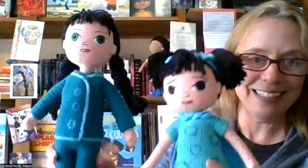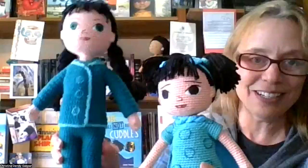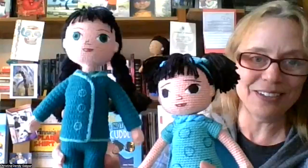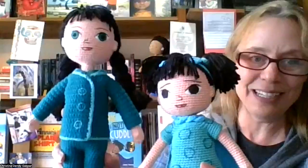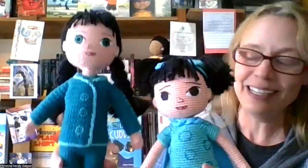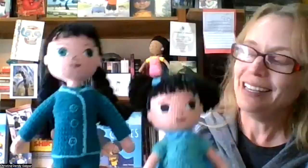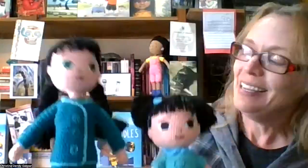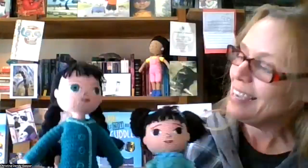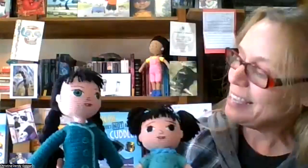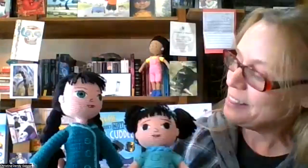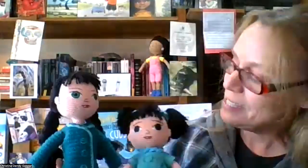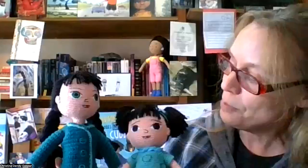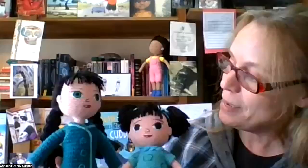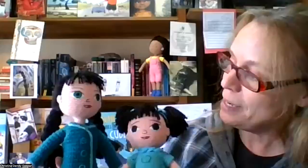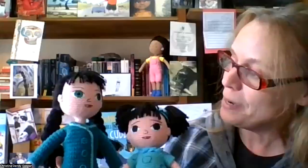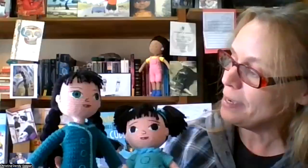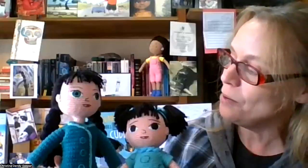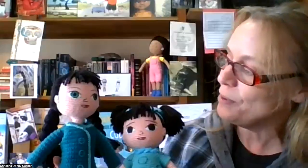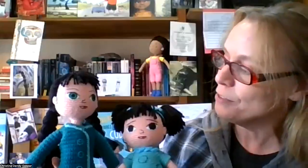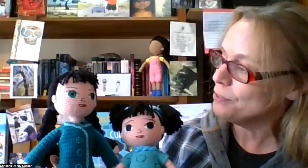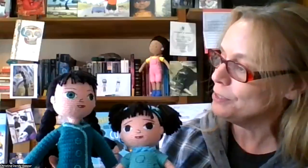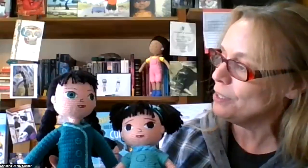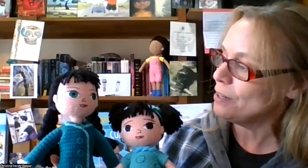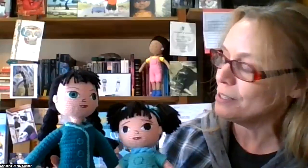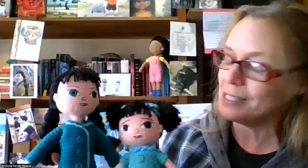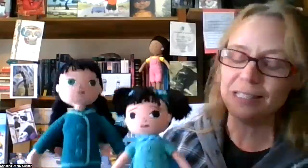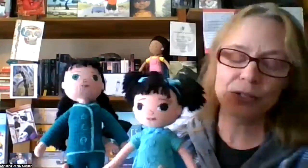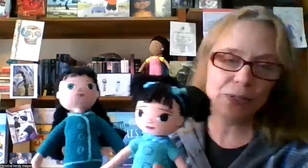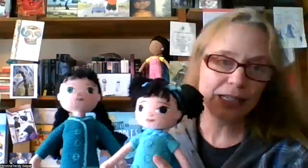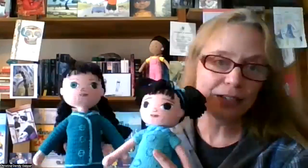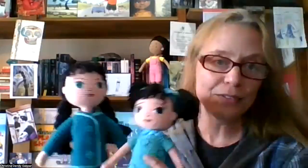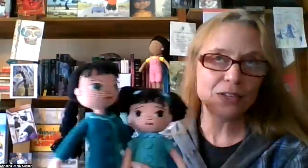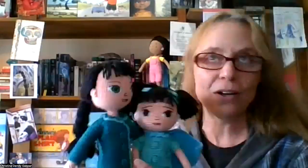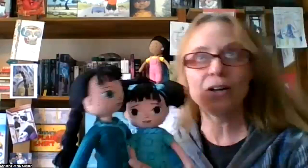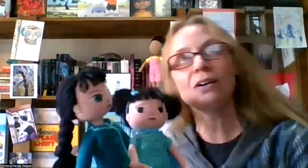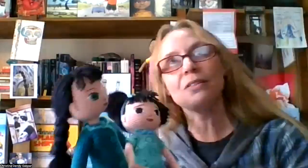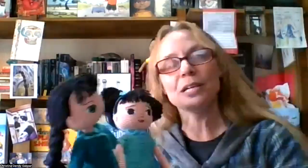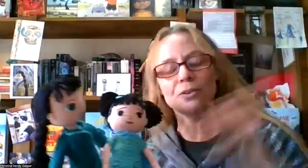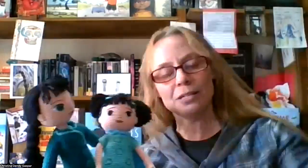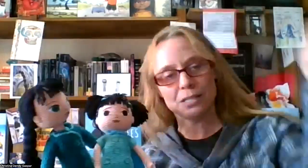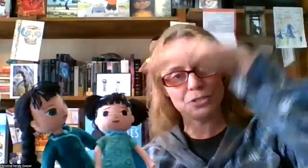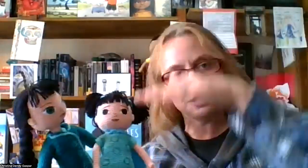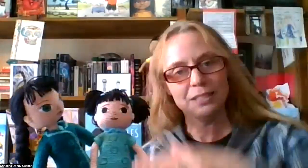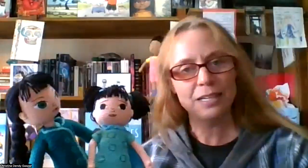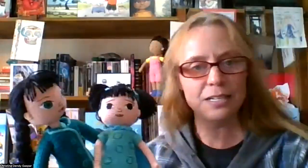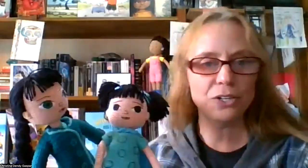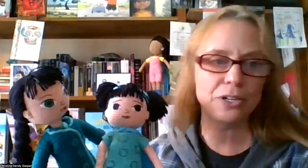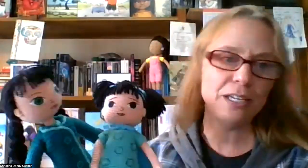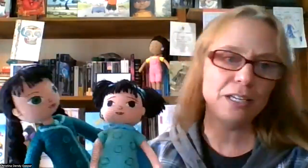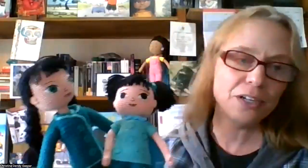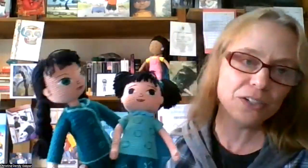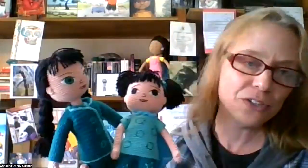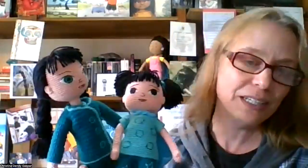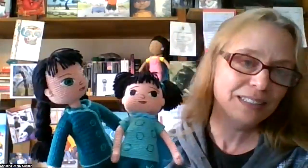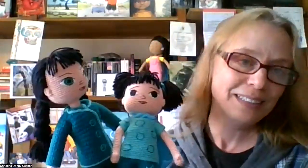Dinah and here's Chloe. And these were made by a wonderful artisan who lives all the way across the ocean in